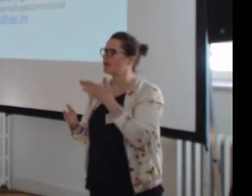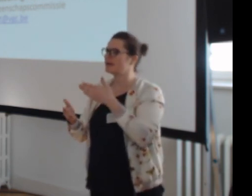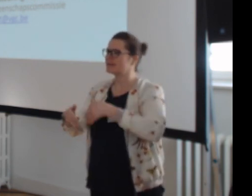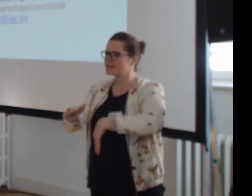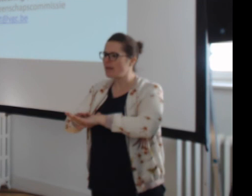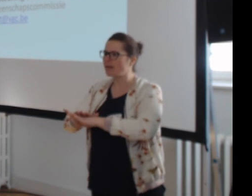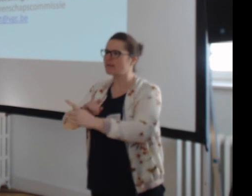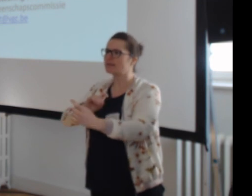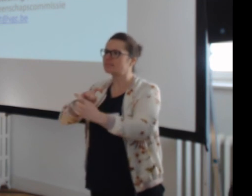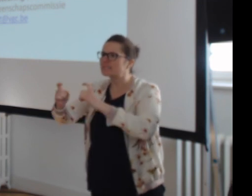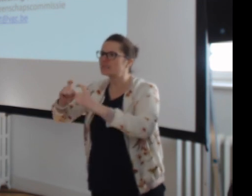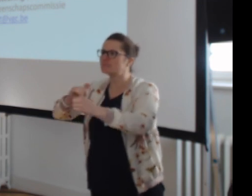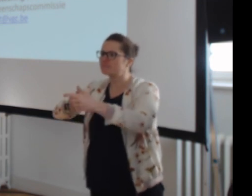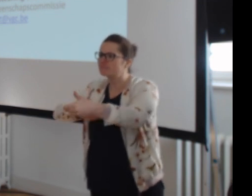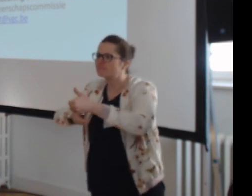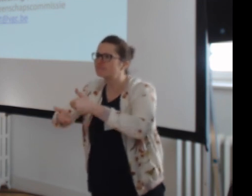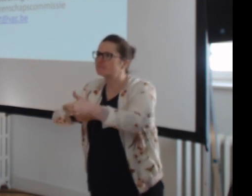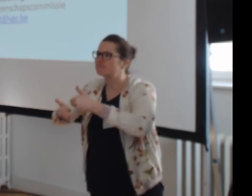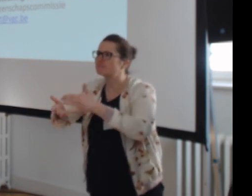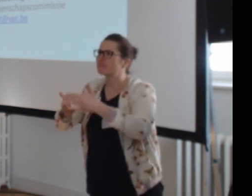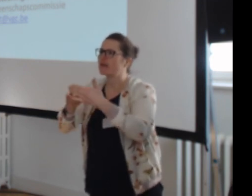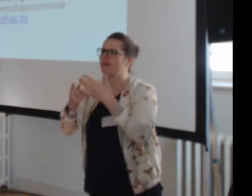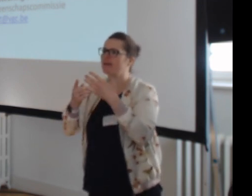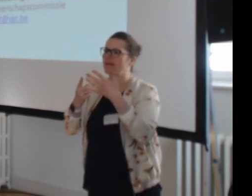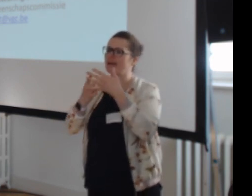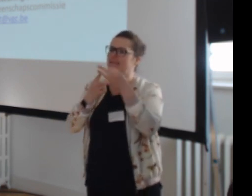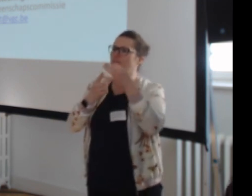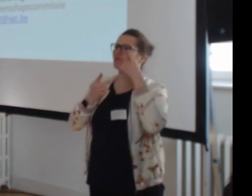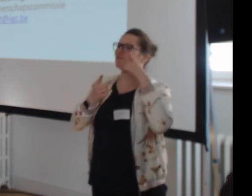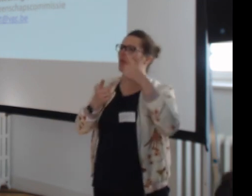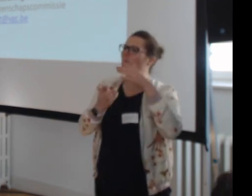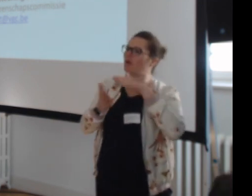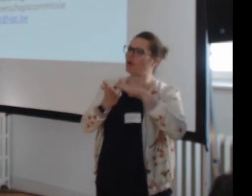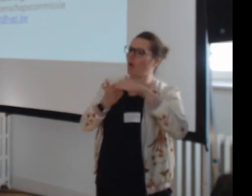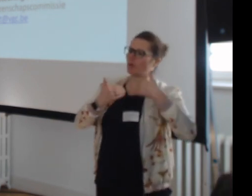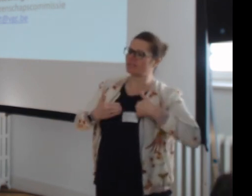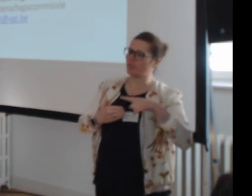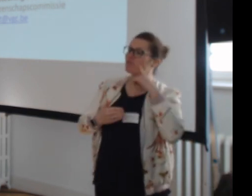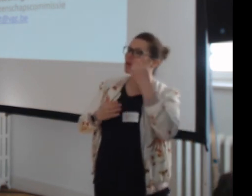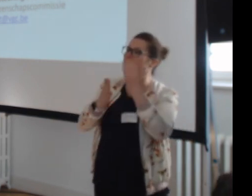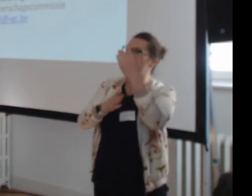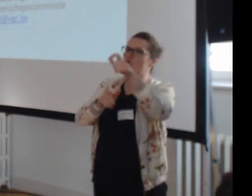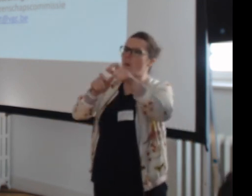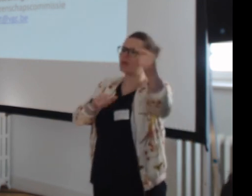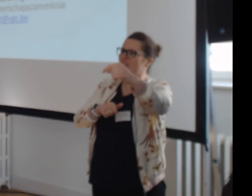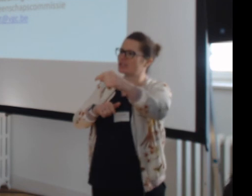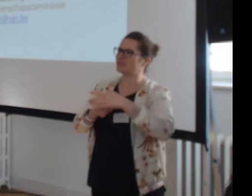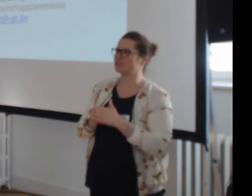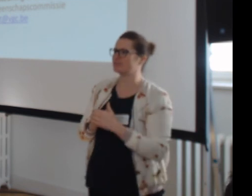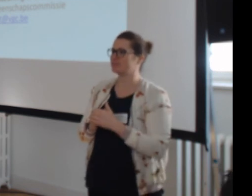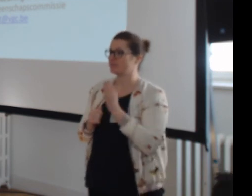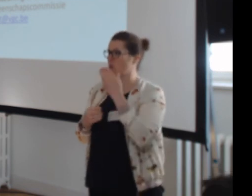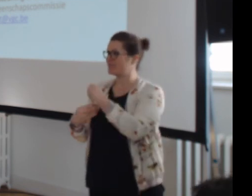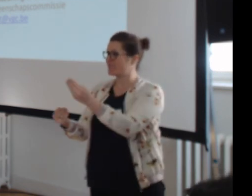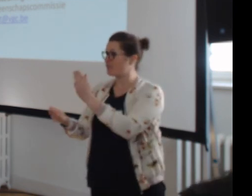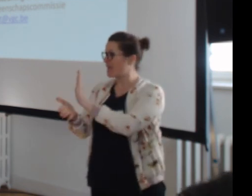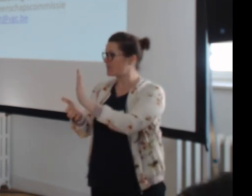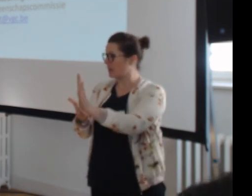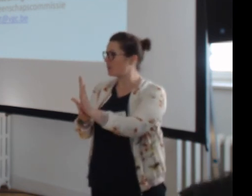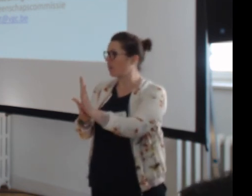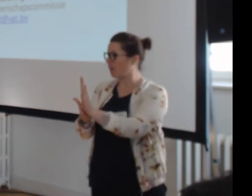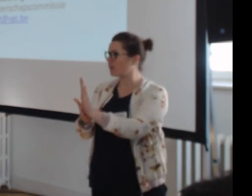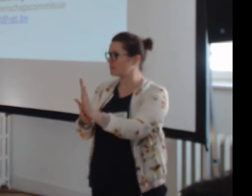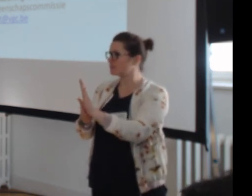negotiating about the exception for the authorship for newcomers as well. I think from the examples I gave you